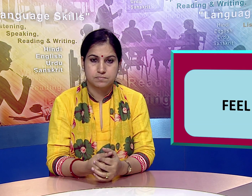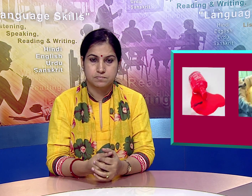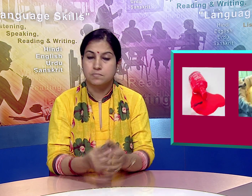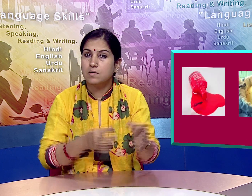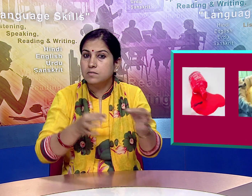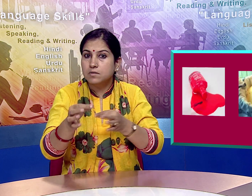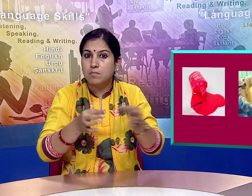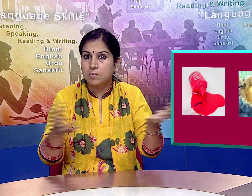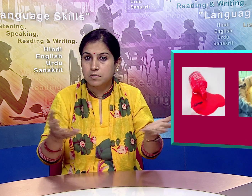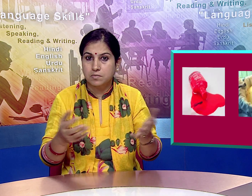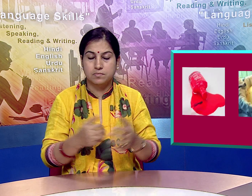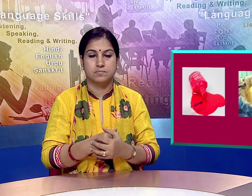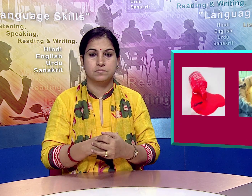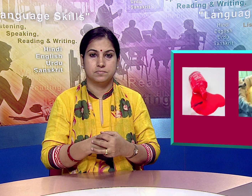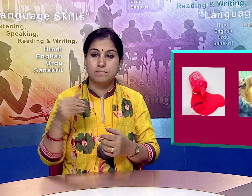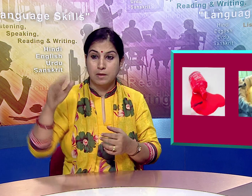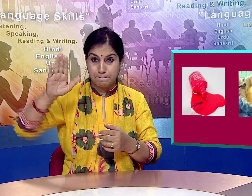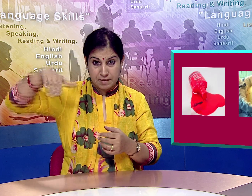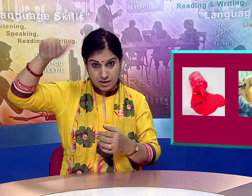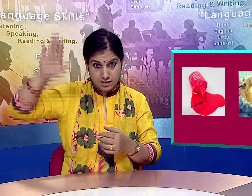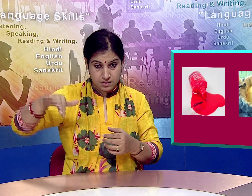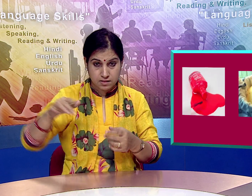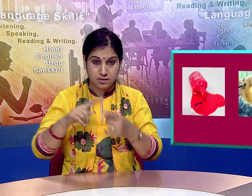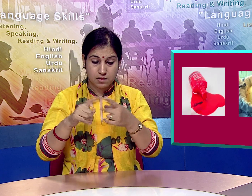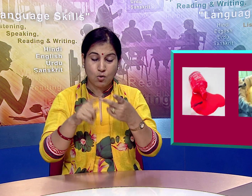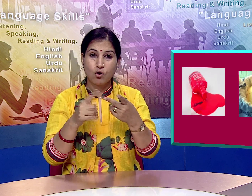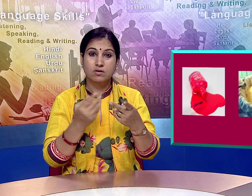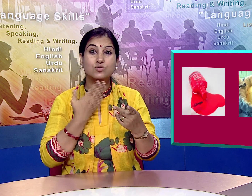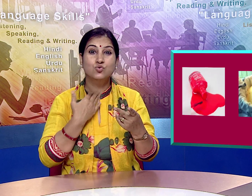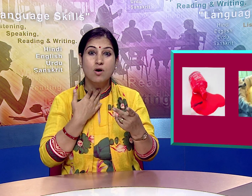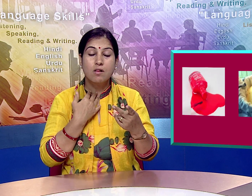For example, paint or sugar